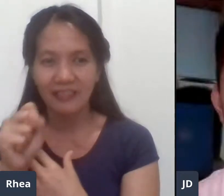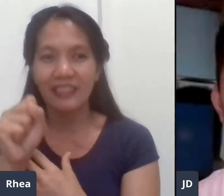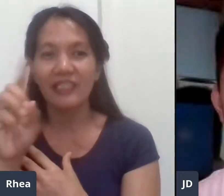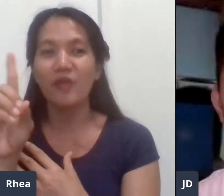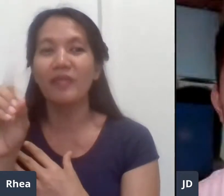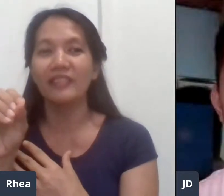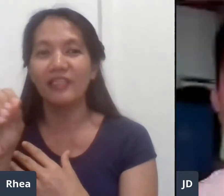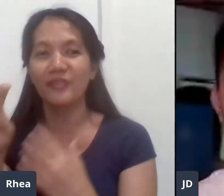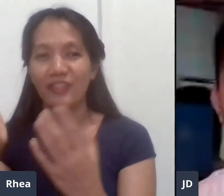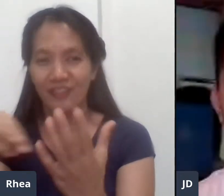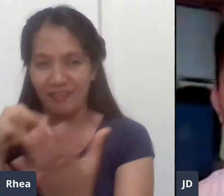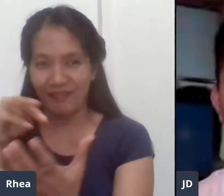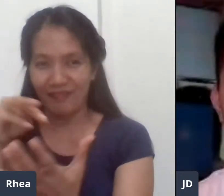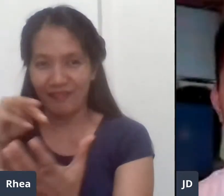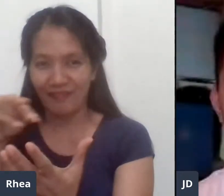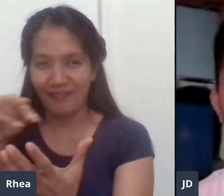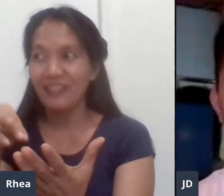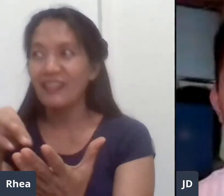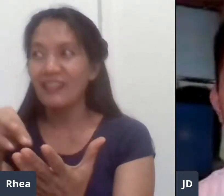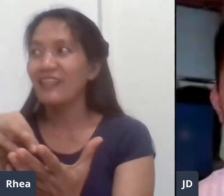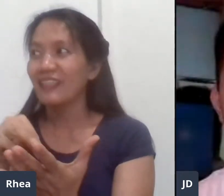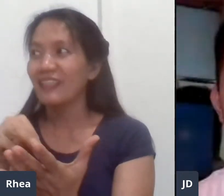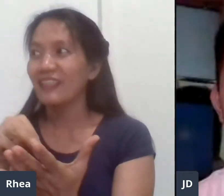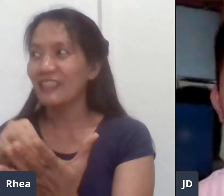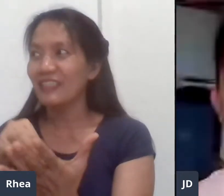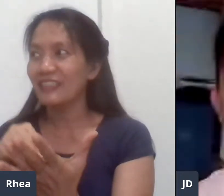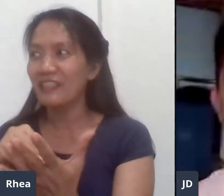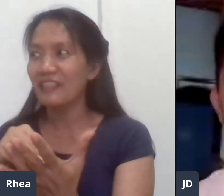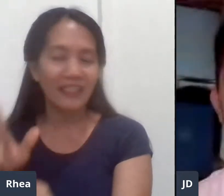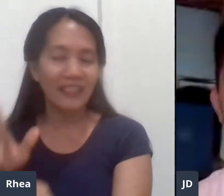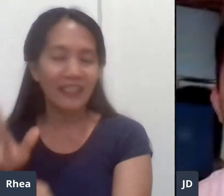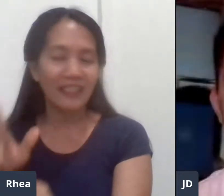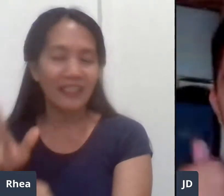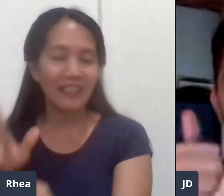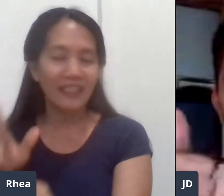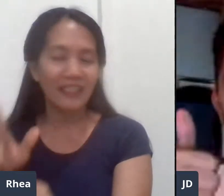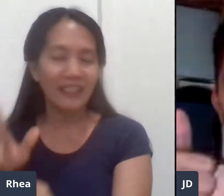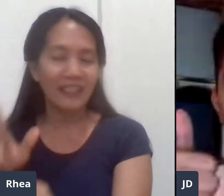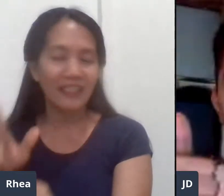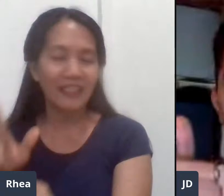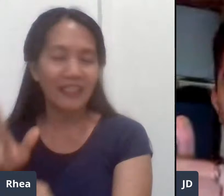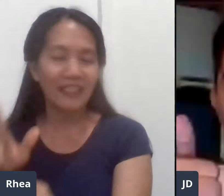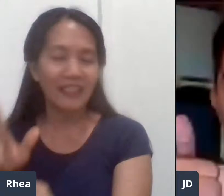part kami ng program ng SBO Mandaluyong. Kasi matagal